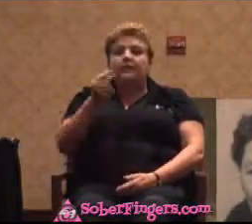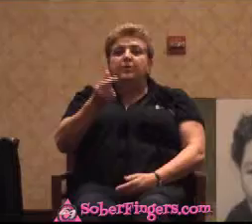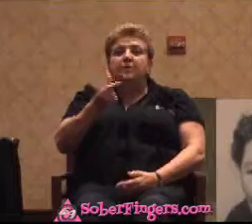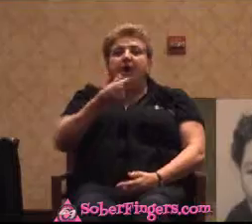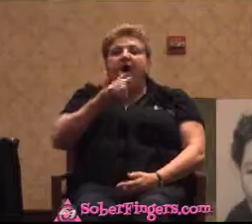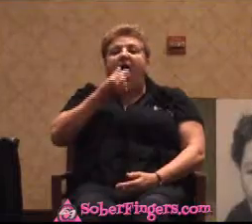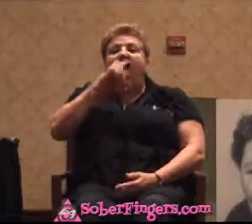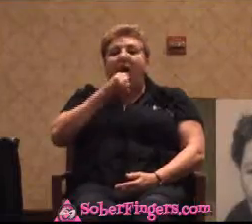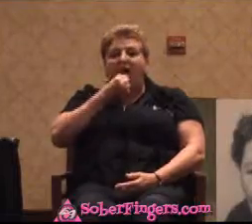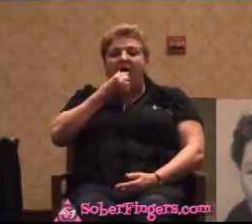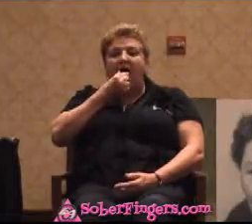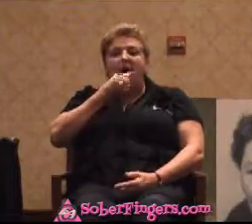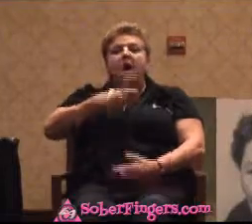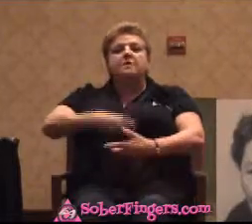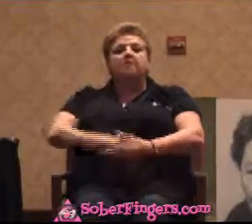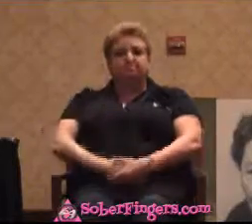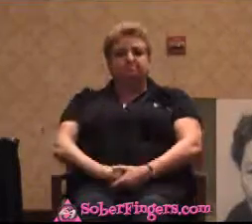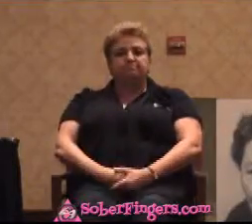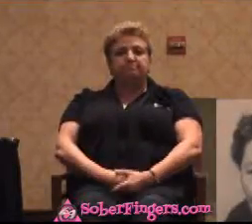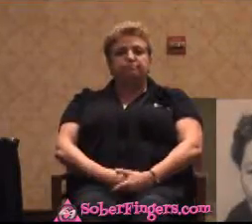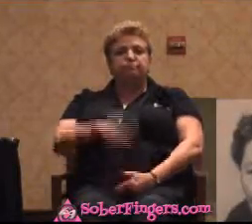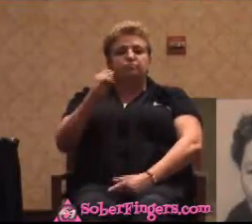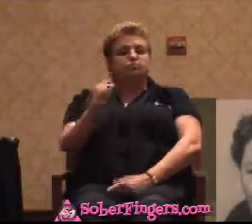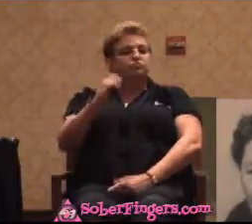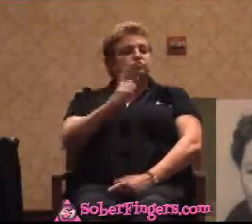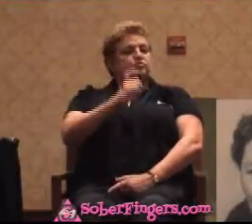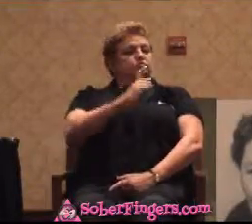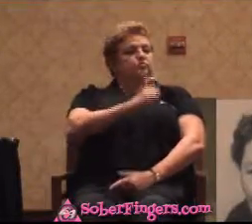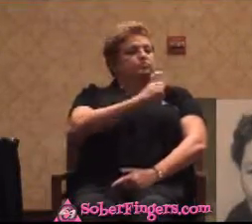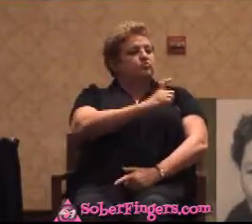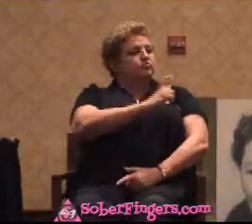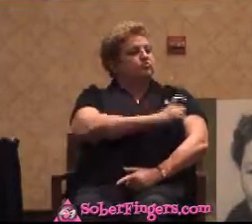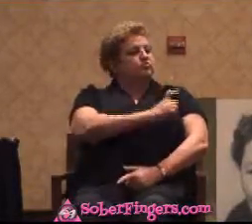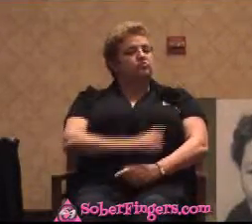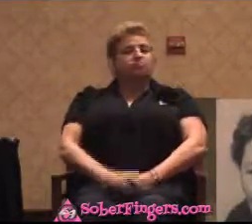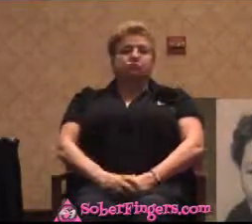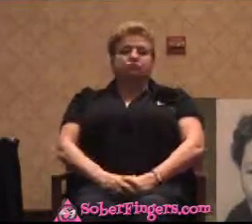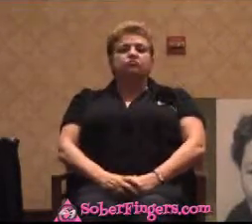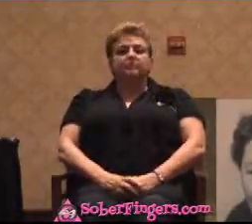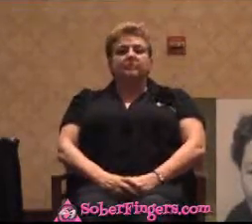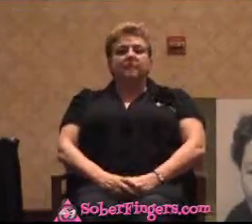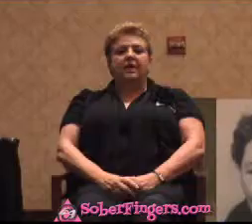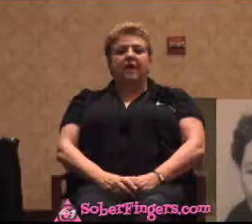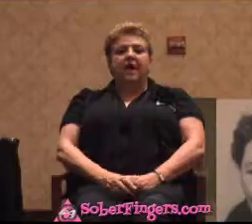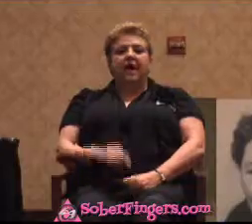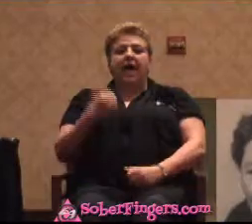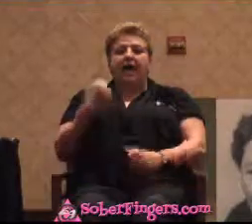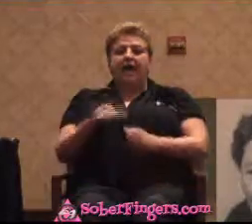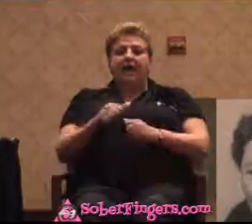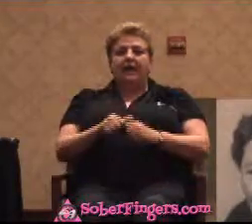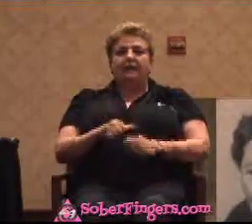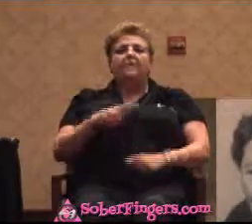my tongue, and I closed my mouth and I walked away just like they did. And I remember I got to chomping down on it.